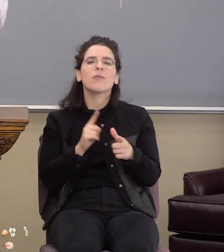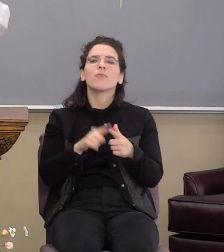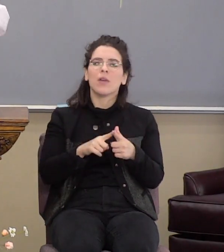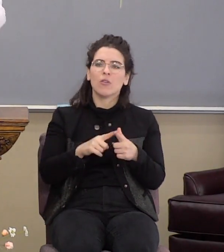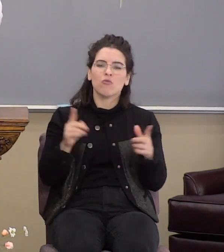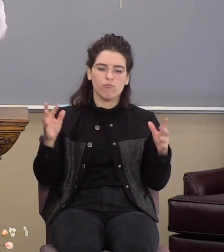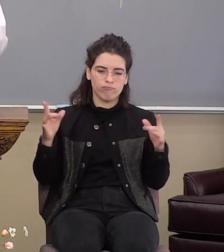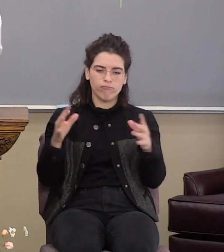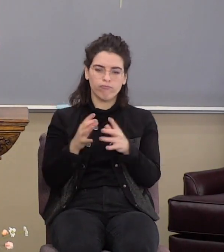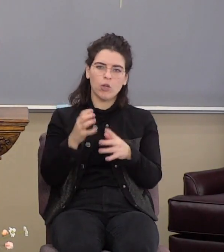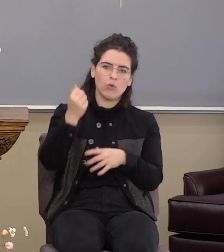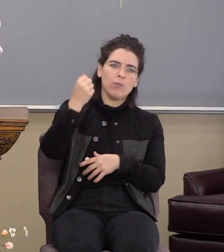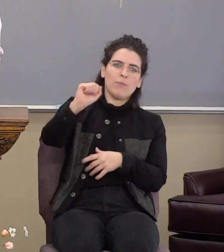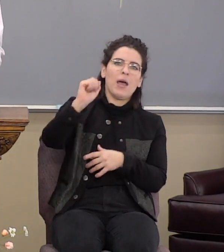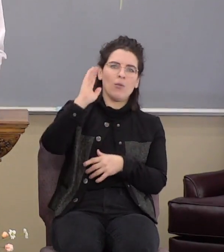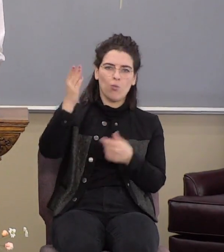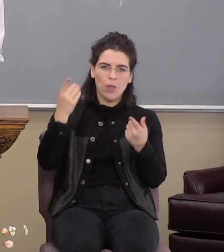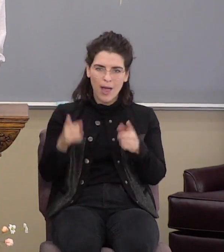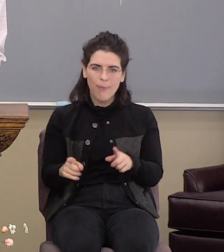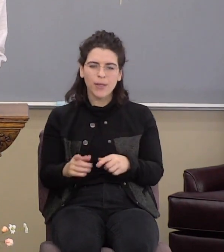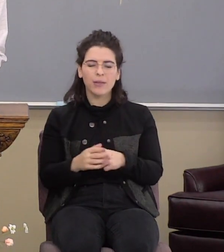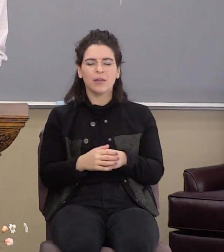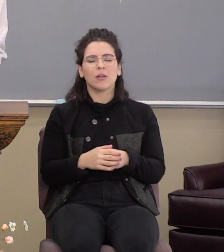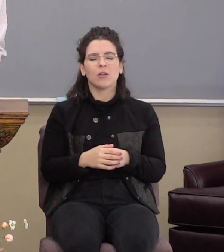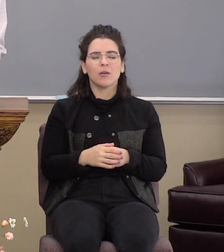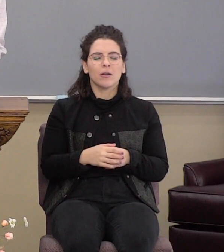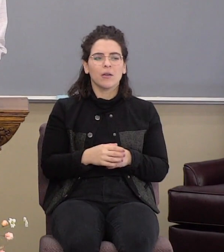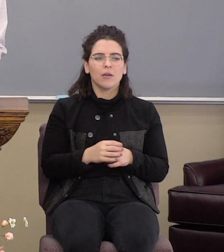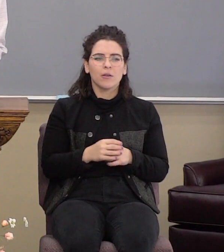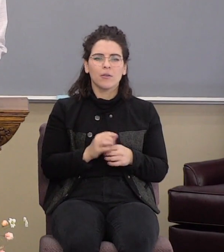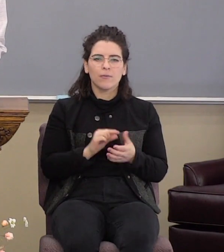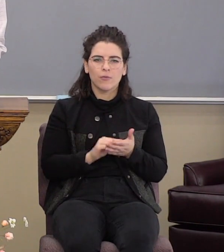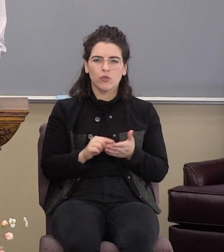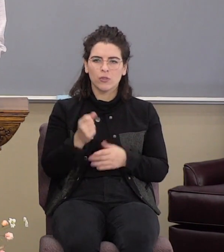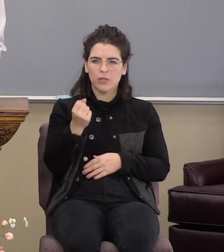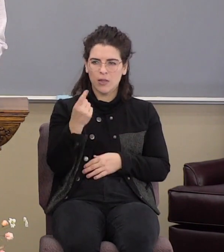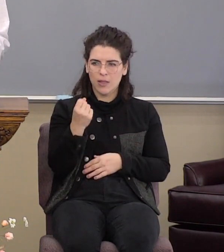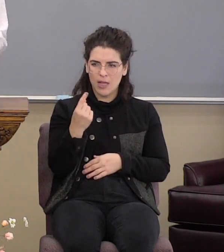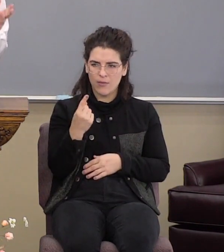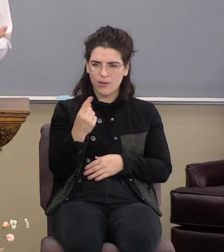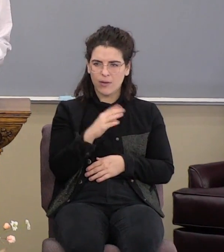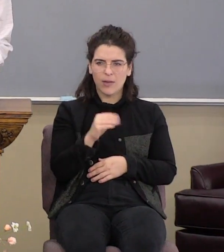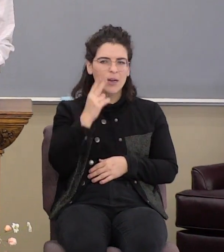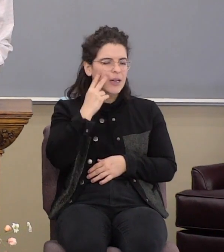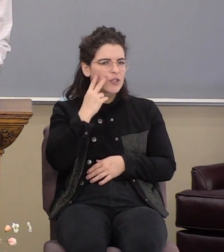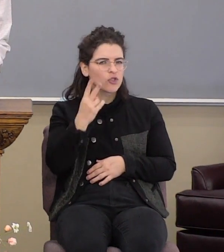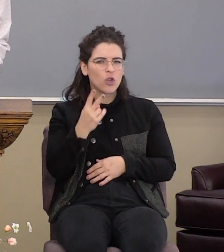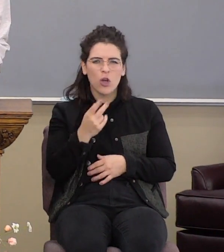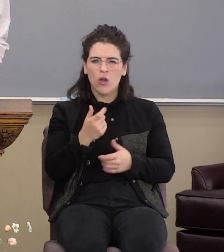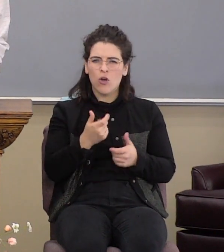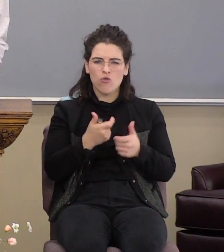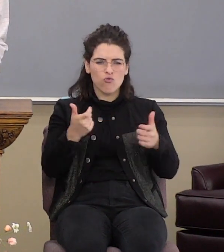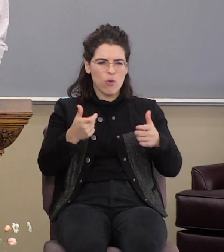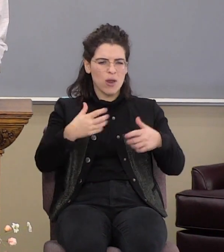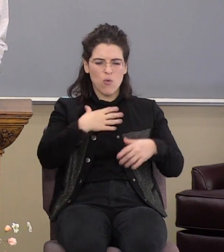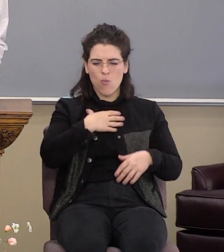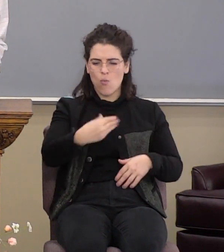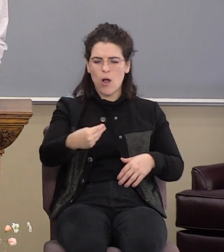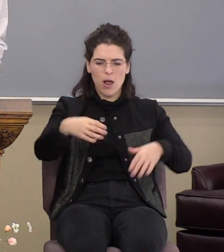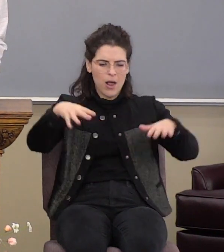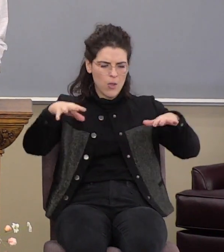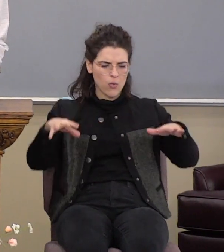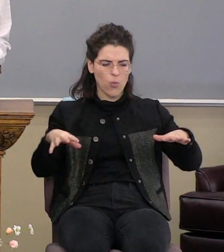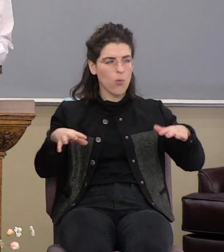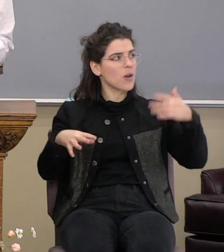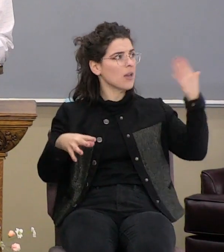rebellion, Magog, so on and so forth. Drop down to verse 11. "And I saw a great white throne, and him that sat